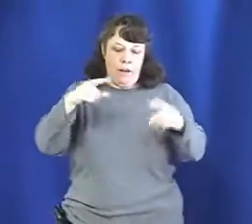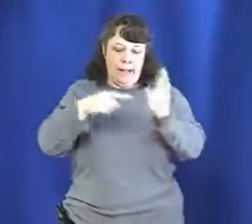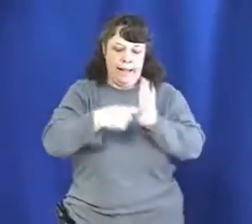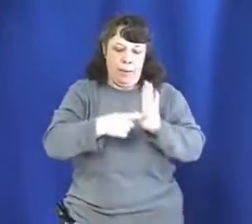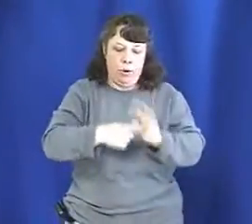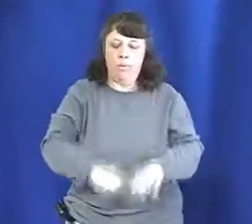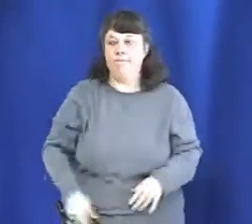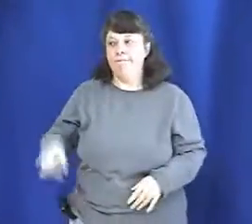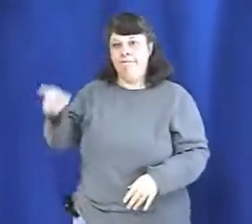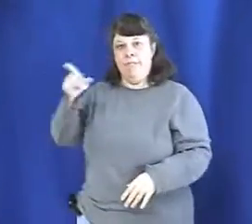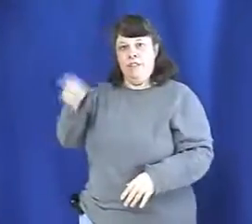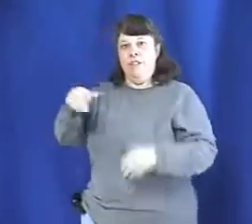Another example.